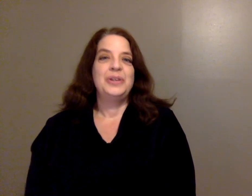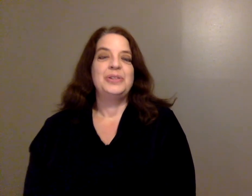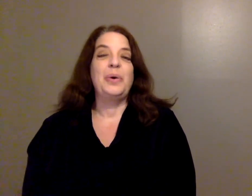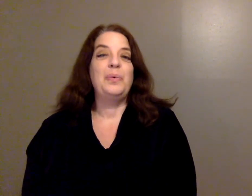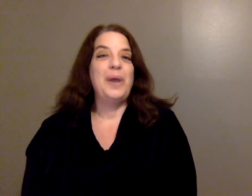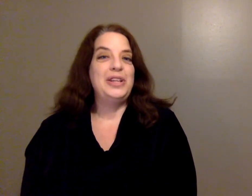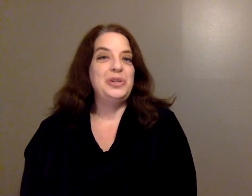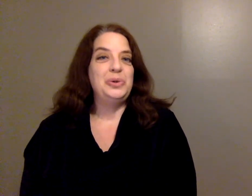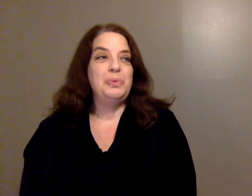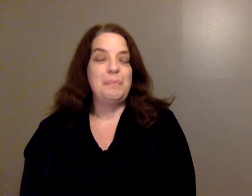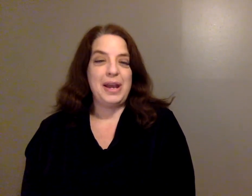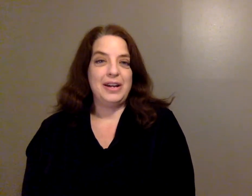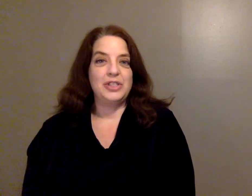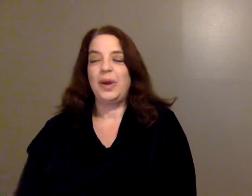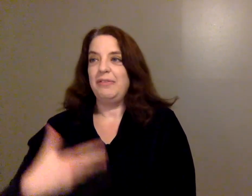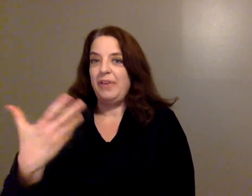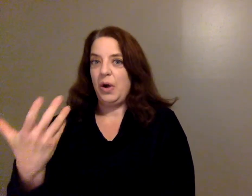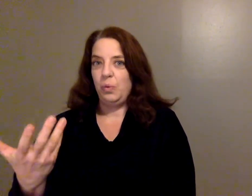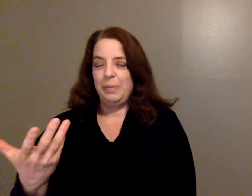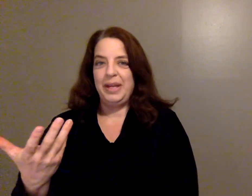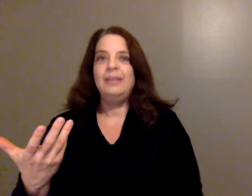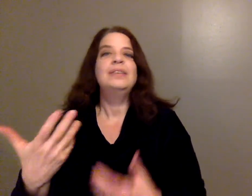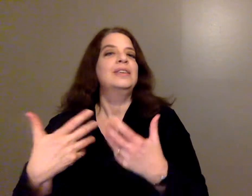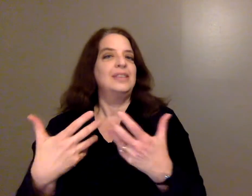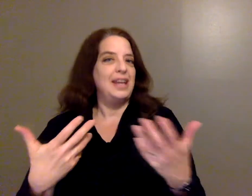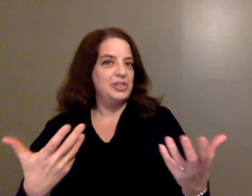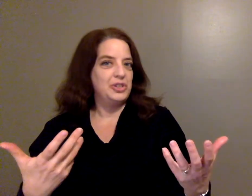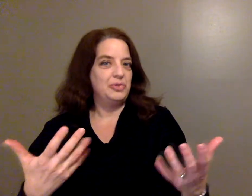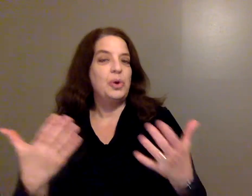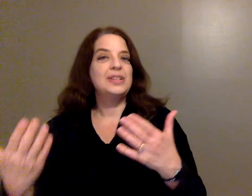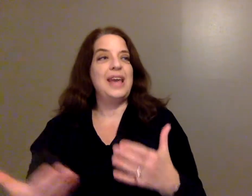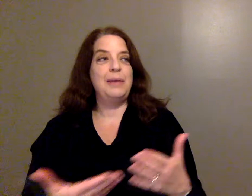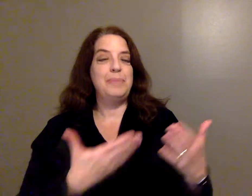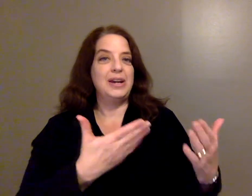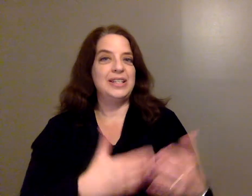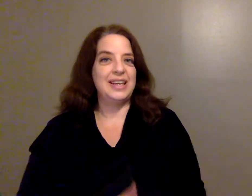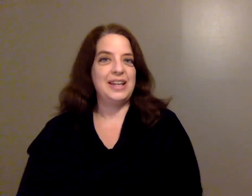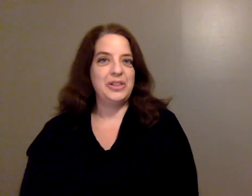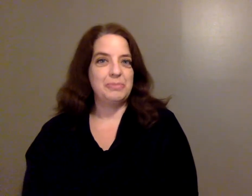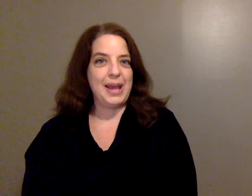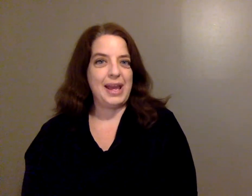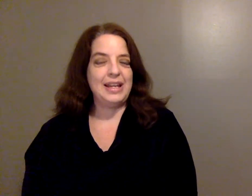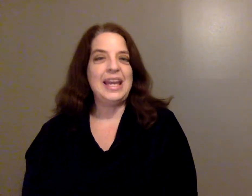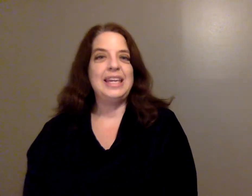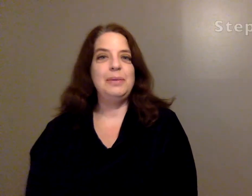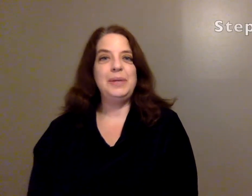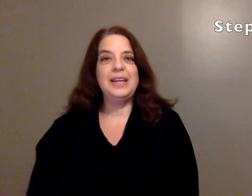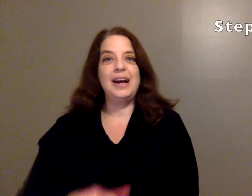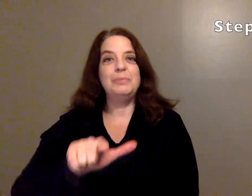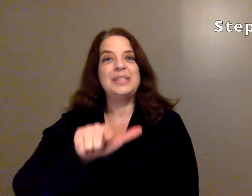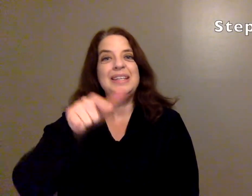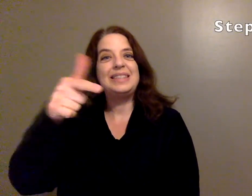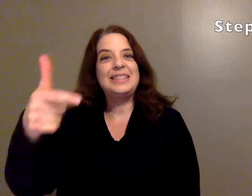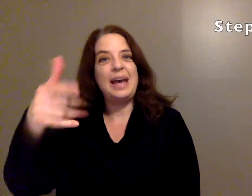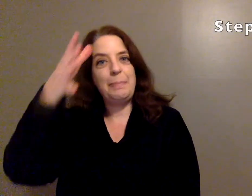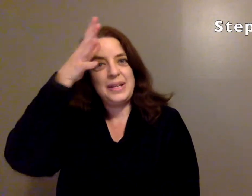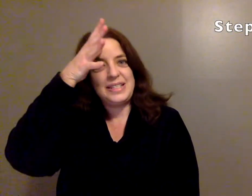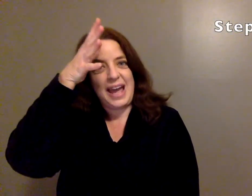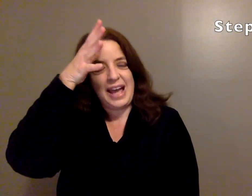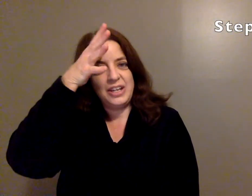So when you marry, so if a woman gets a divorce and marries another man, he becomes stepdad